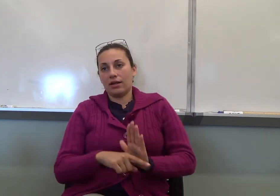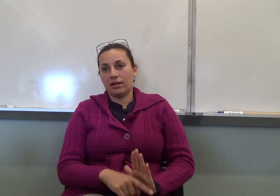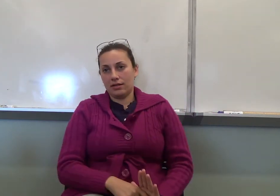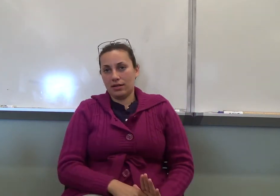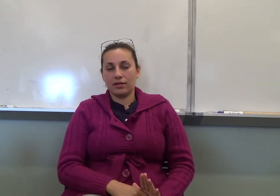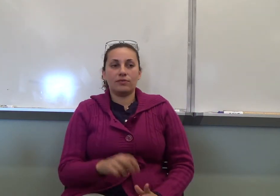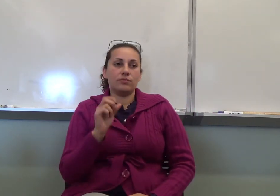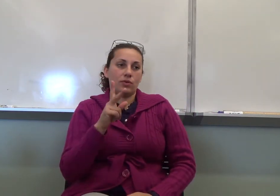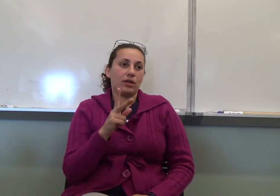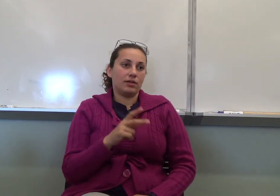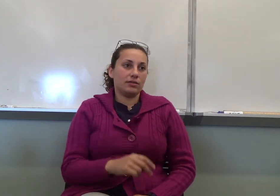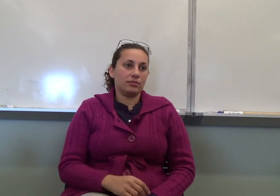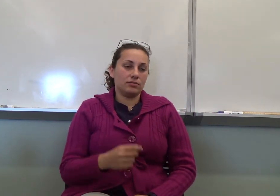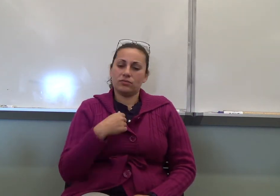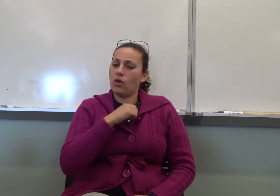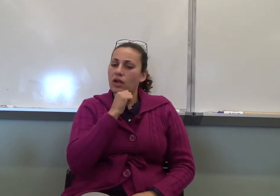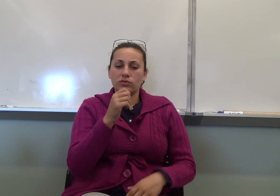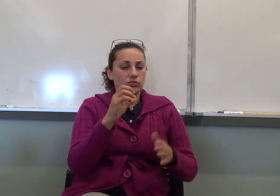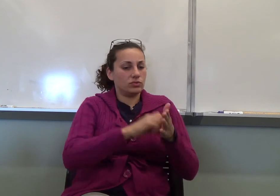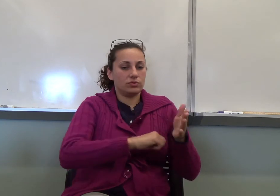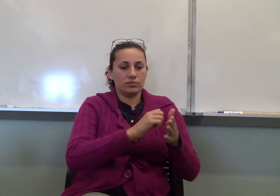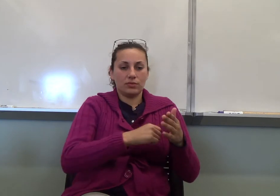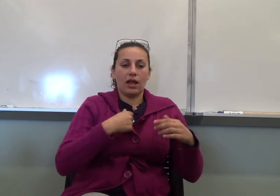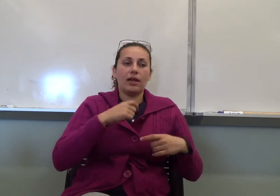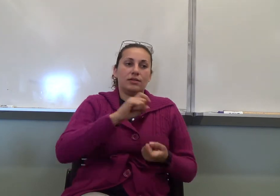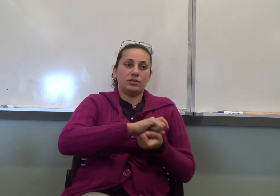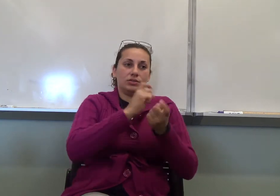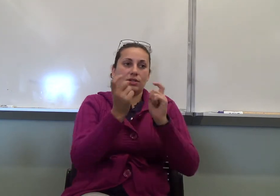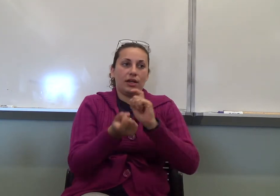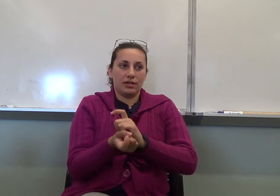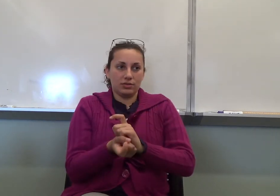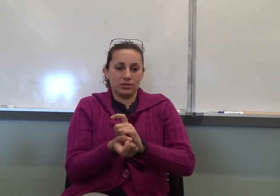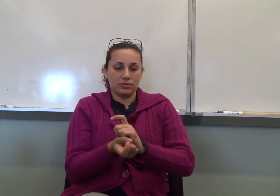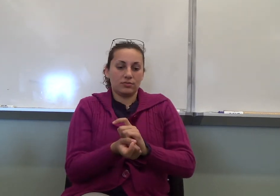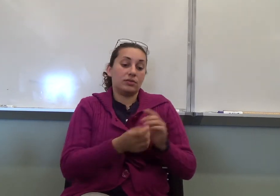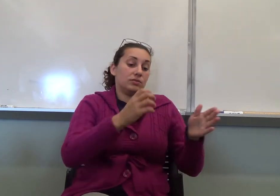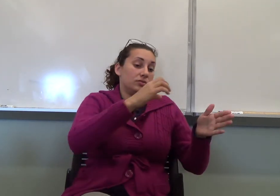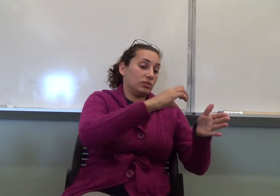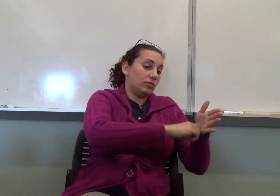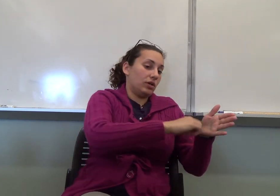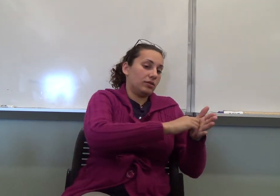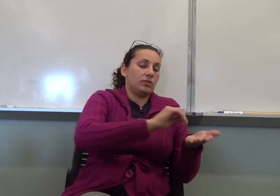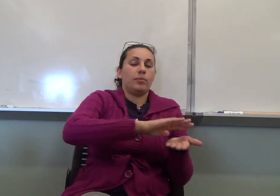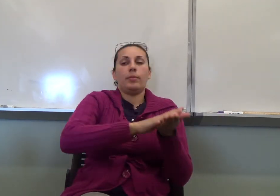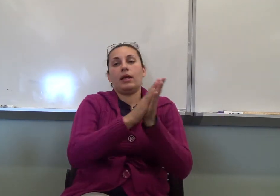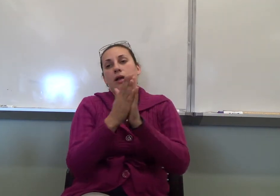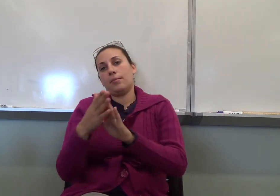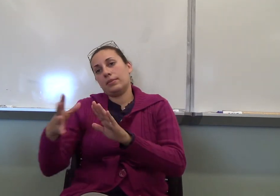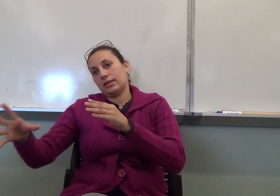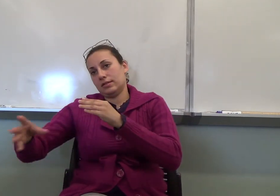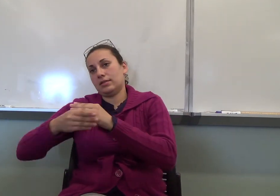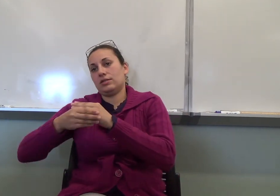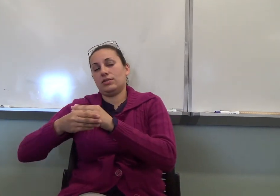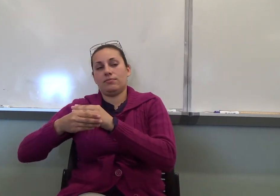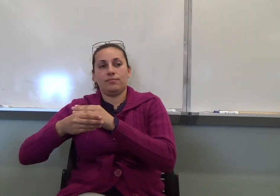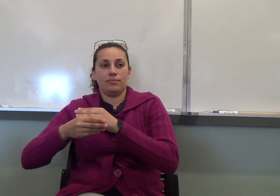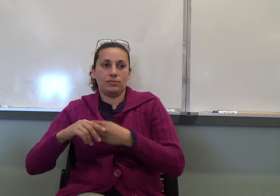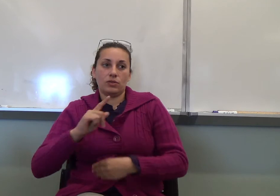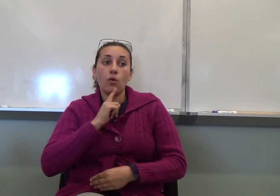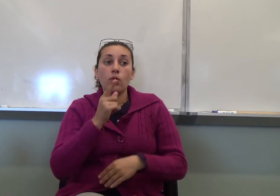subtraction to addition, and I gotta take the opposite of that, which is 125, and so finally it's 325. That's